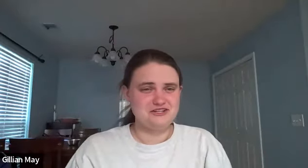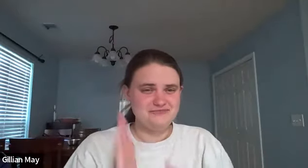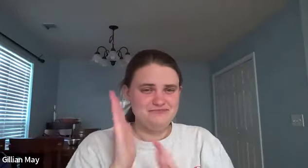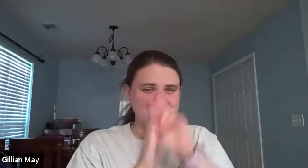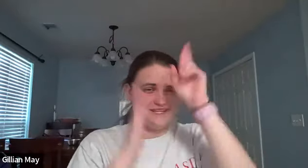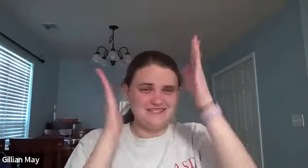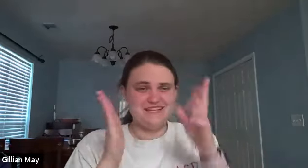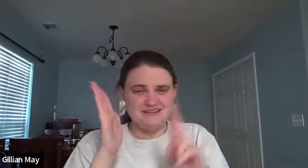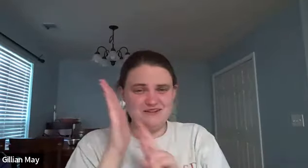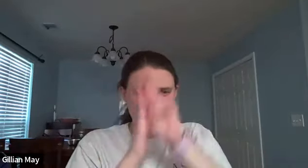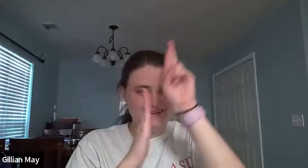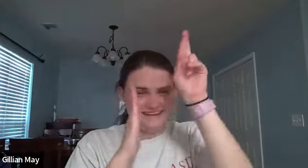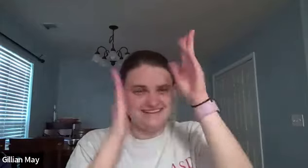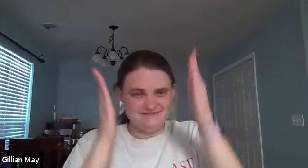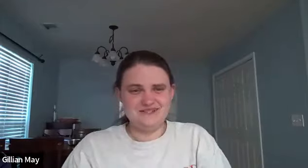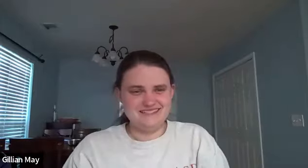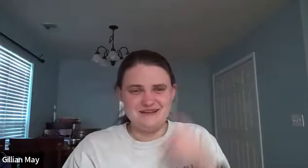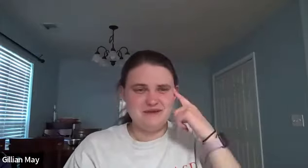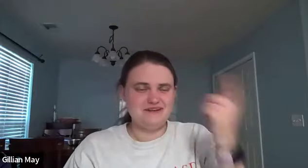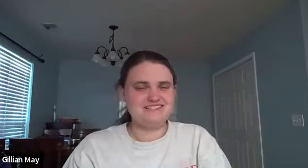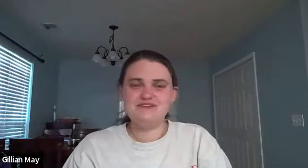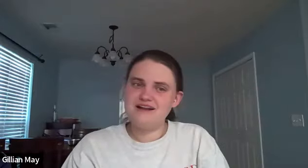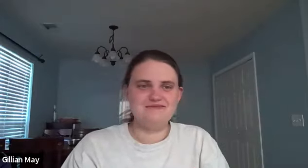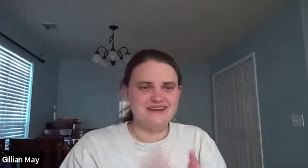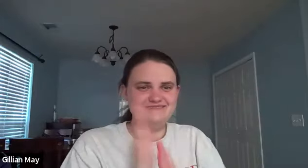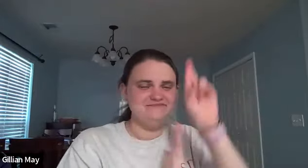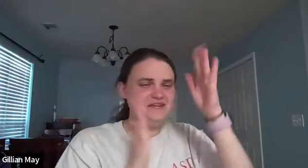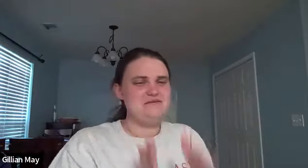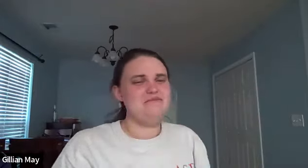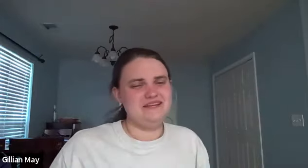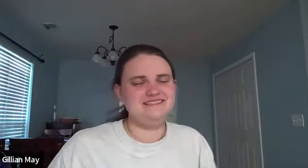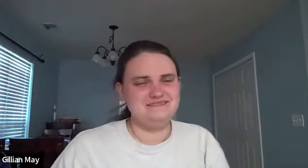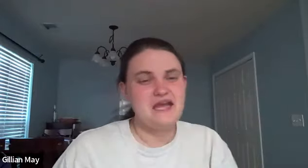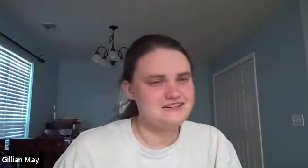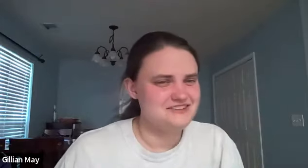John, because it's technically rocket person, and my brain's just like Rocket Man, but it's astronaut.